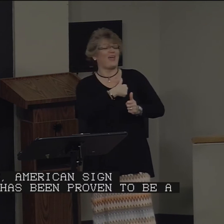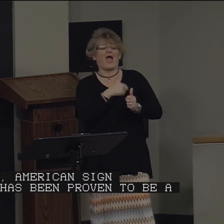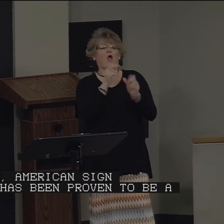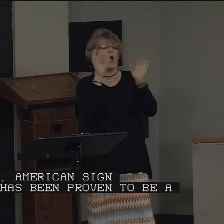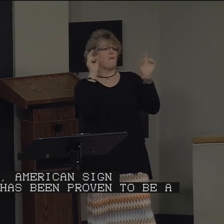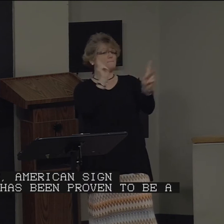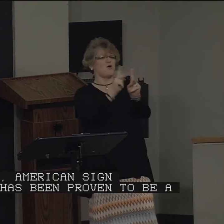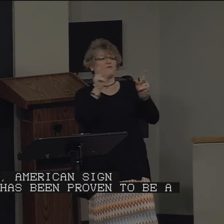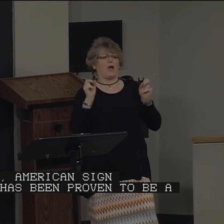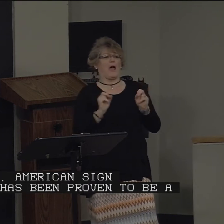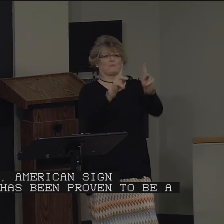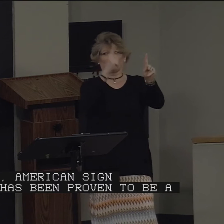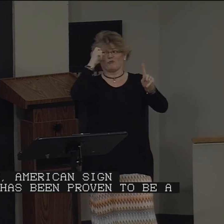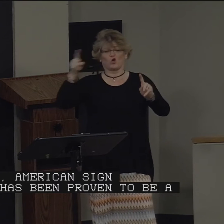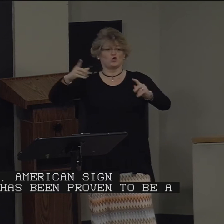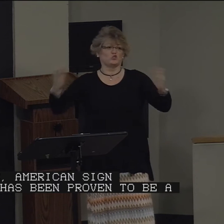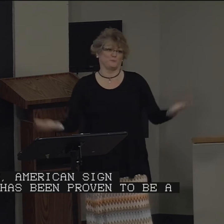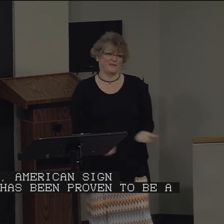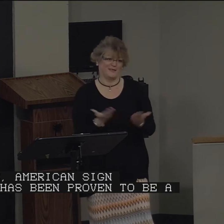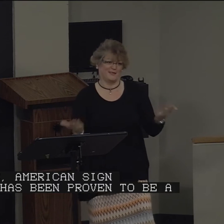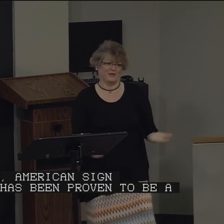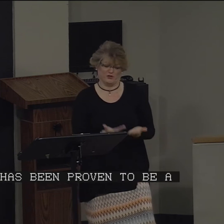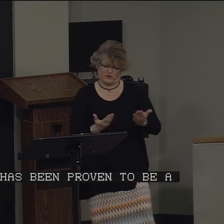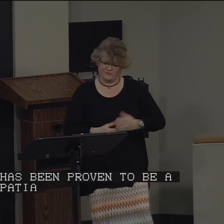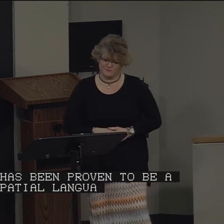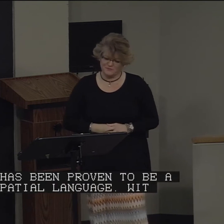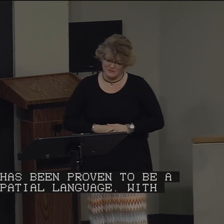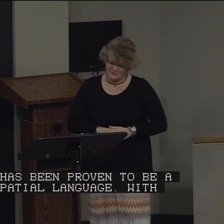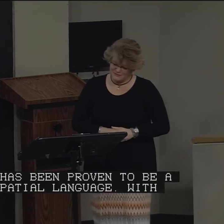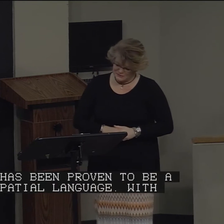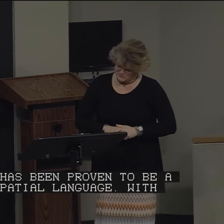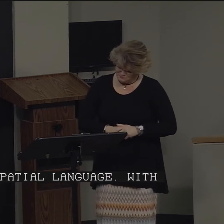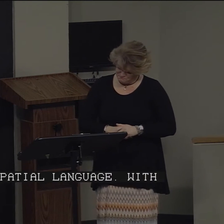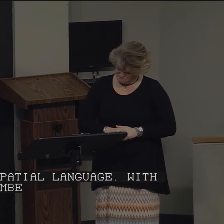language. With Dr. Newcombe's research,